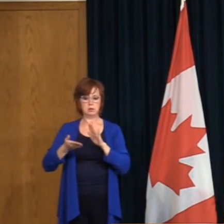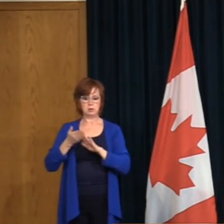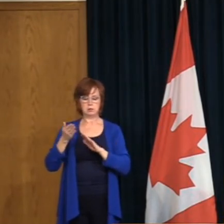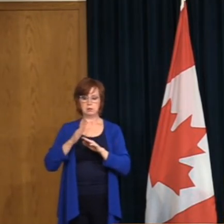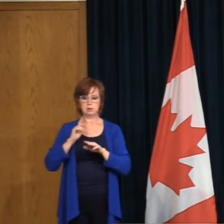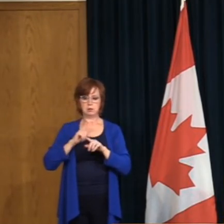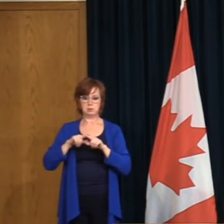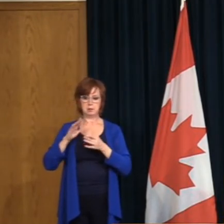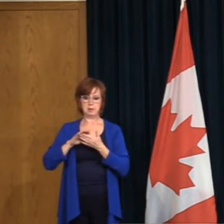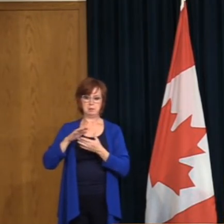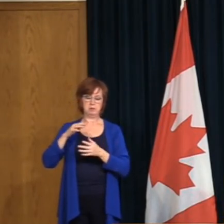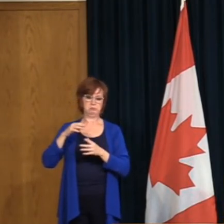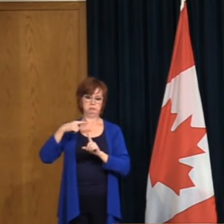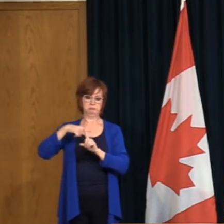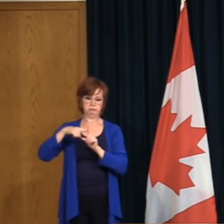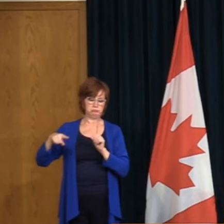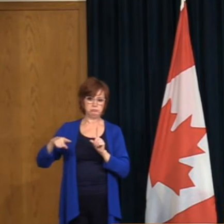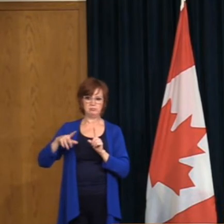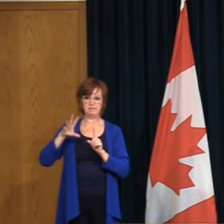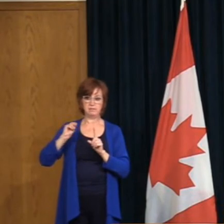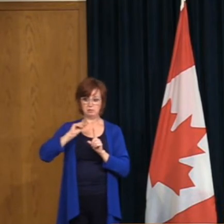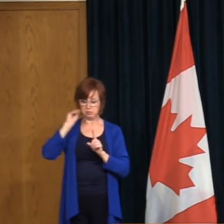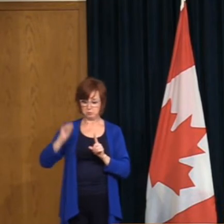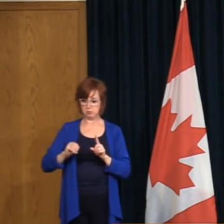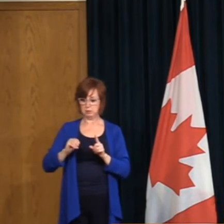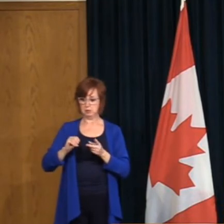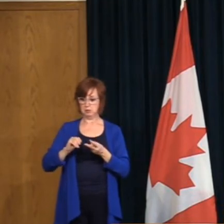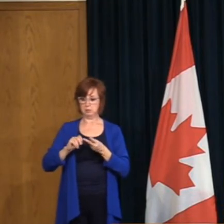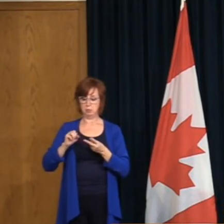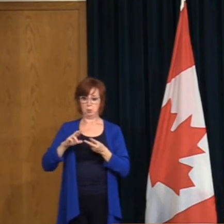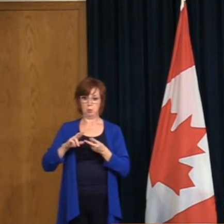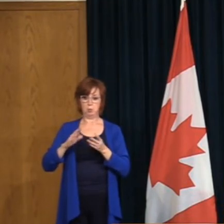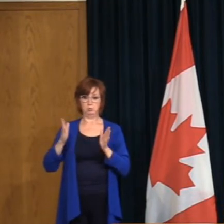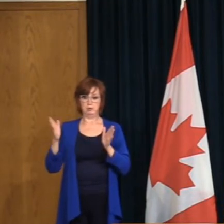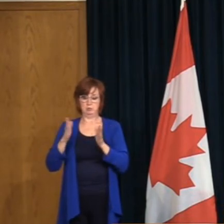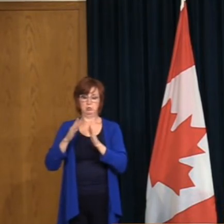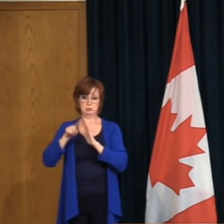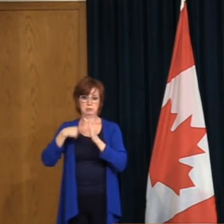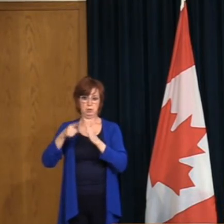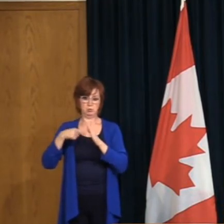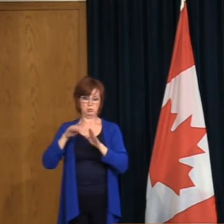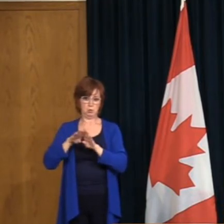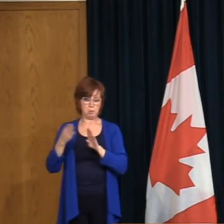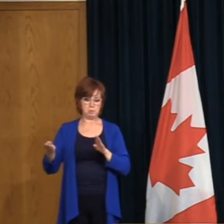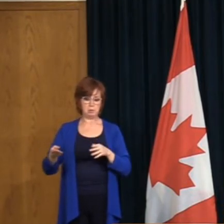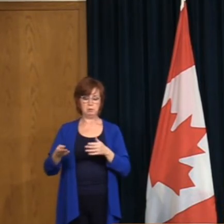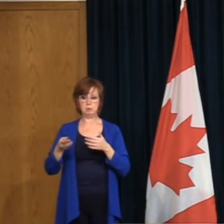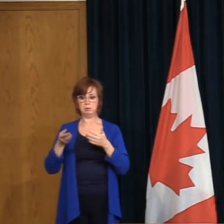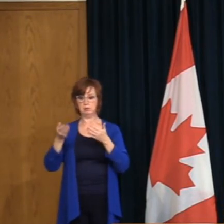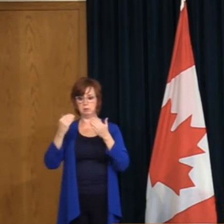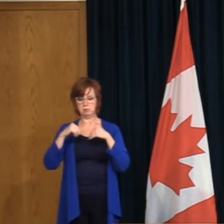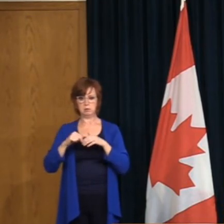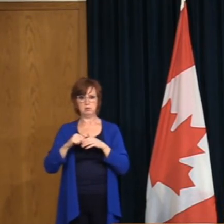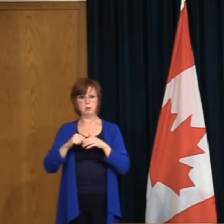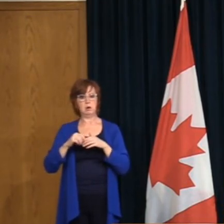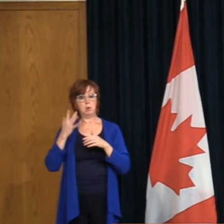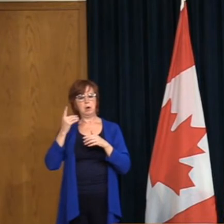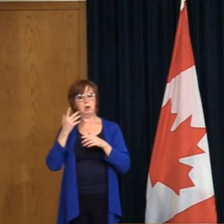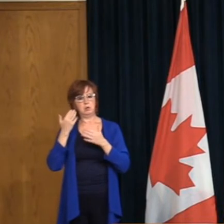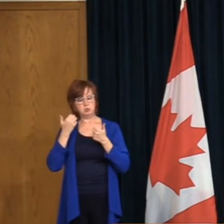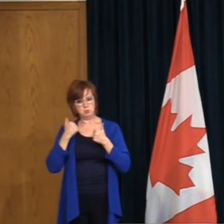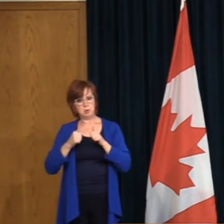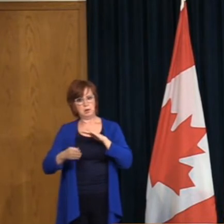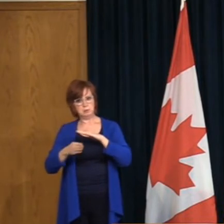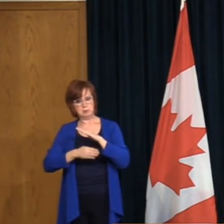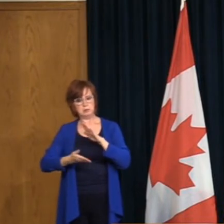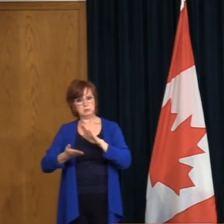slow things down or modify the way we're operating, if not required to totally close down, because as we've said in